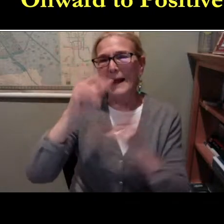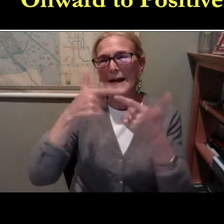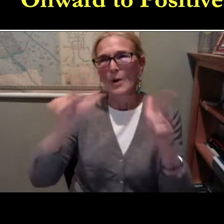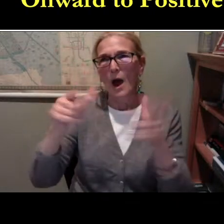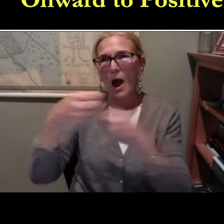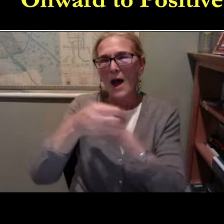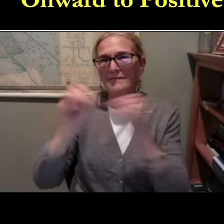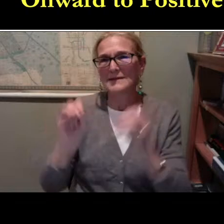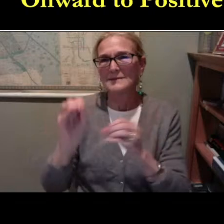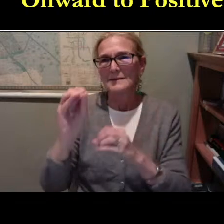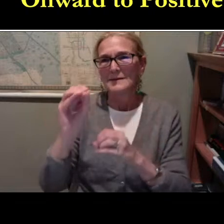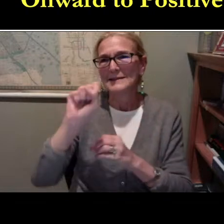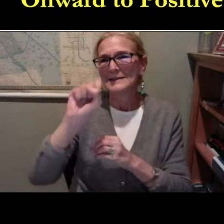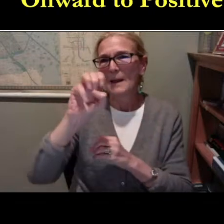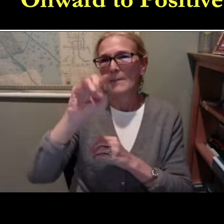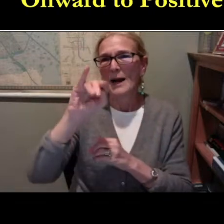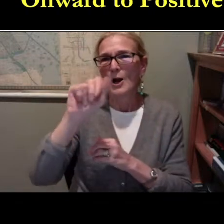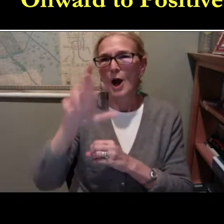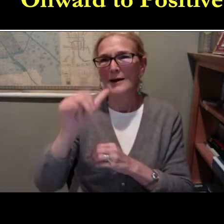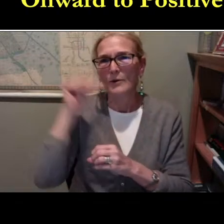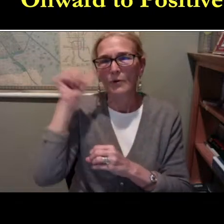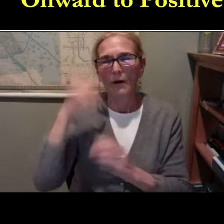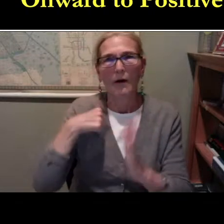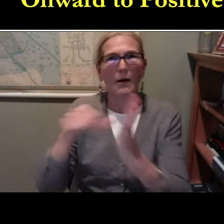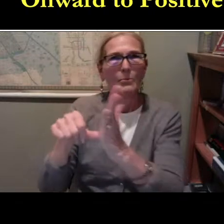So this makes me think of yesterday. I heard